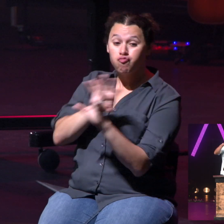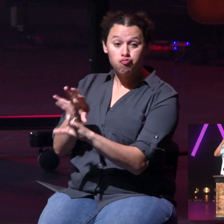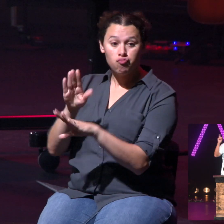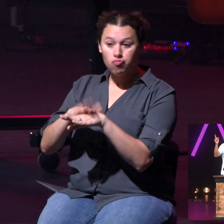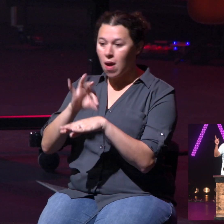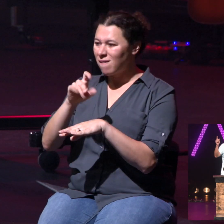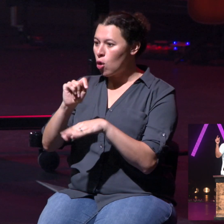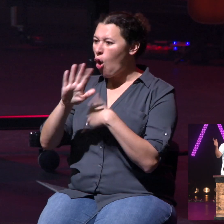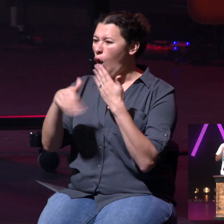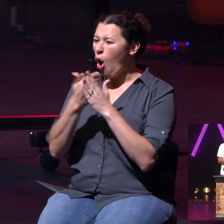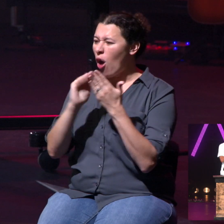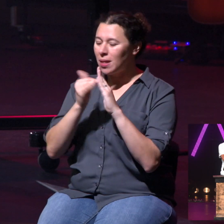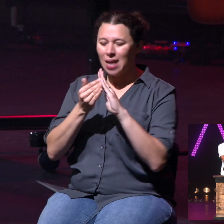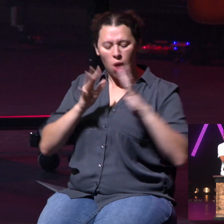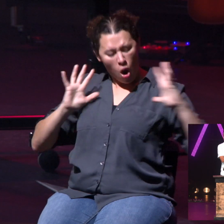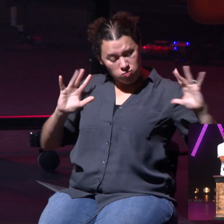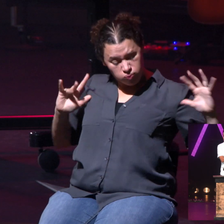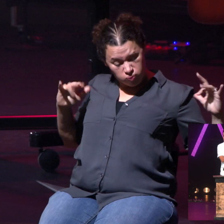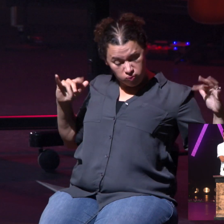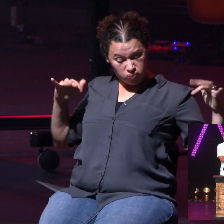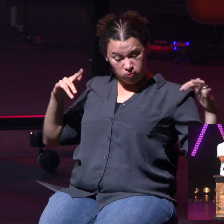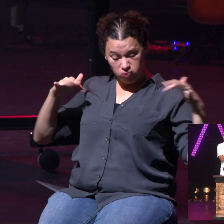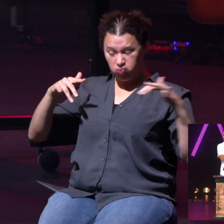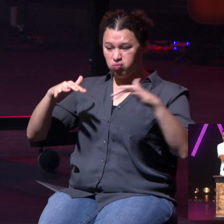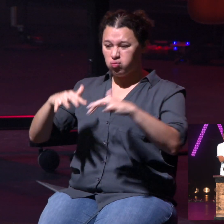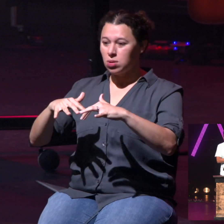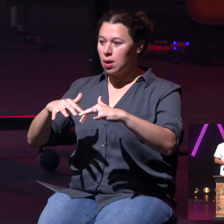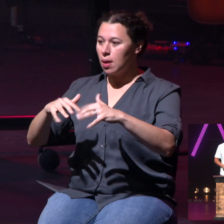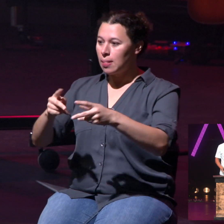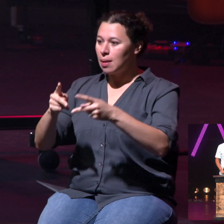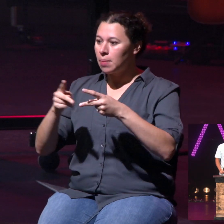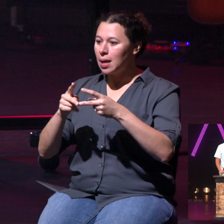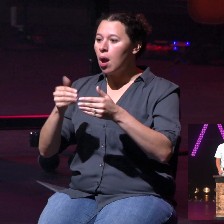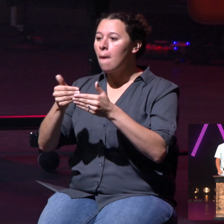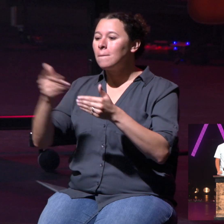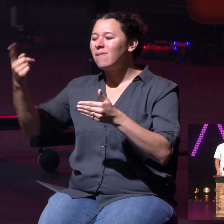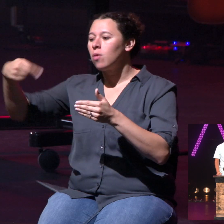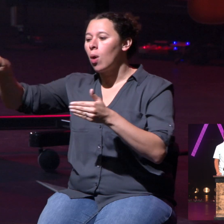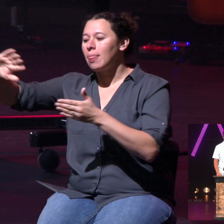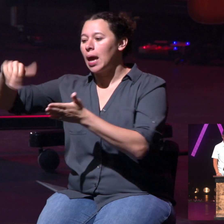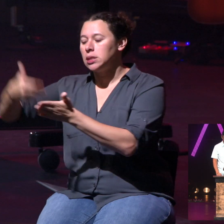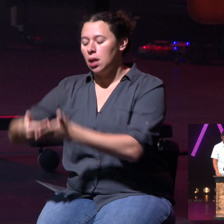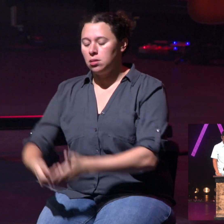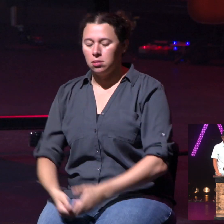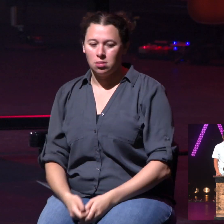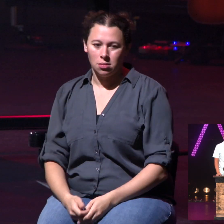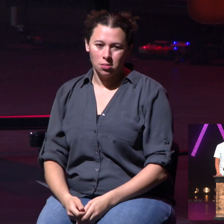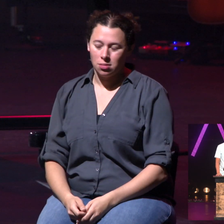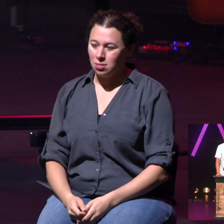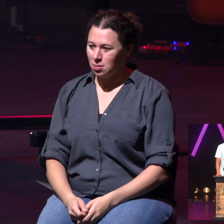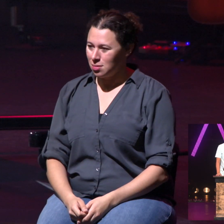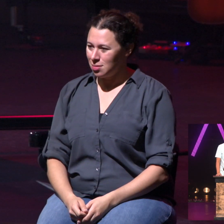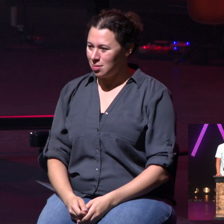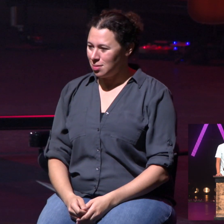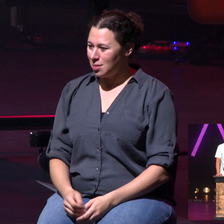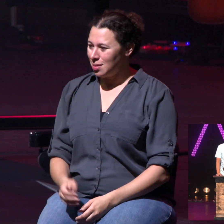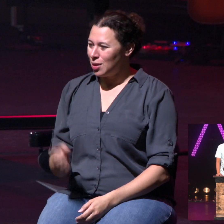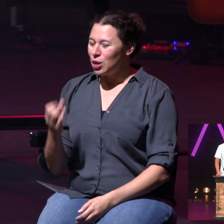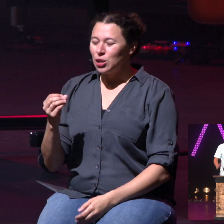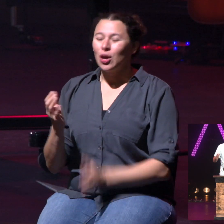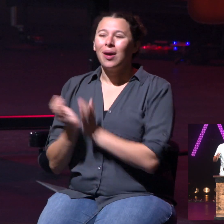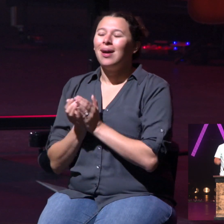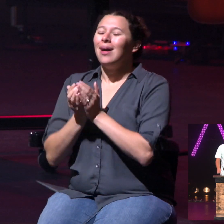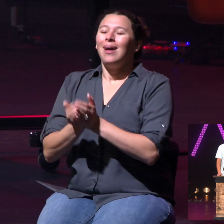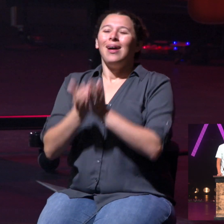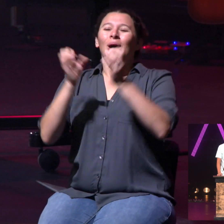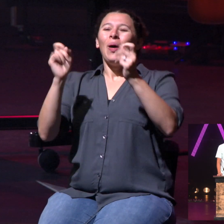the towns and got to the desolate place ahead of them. Verse 34. When